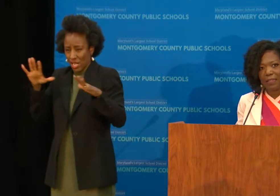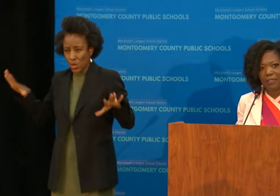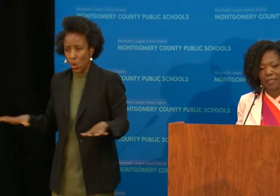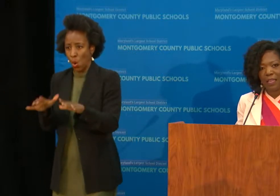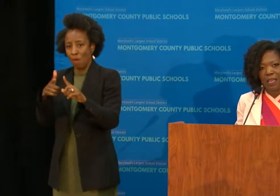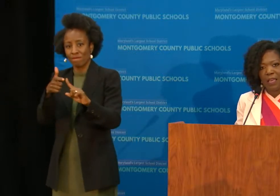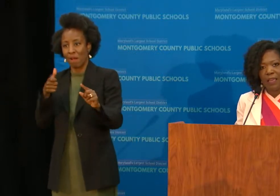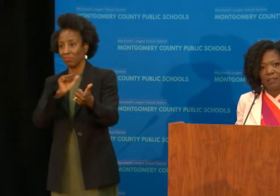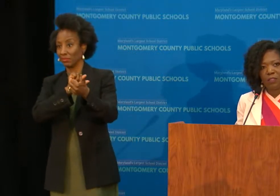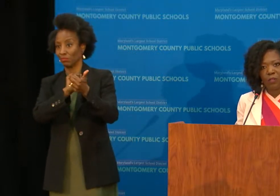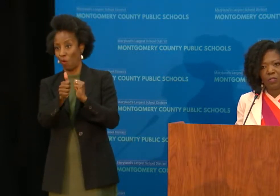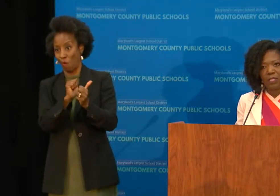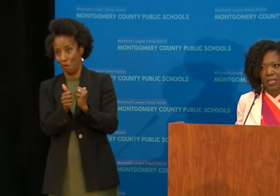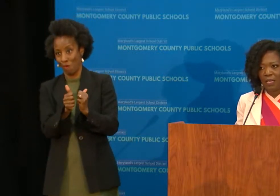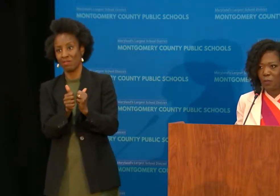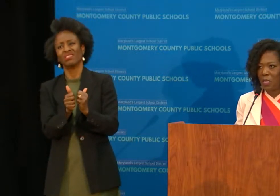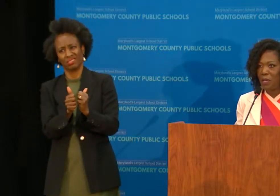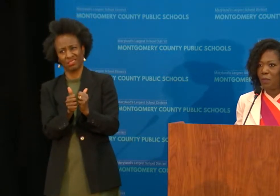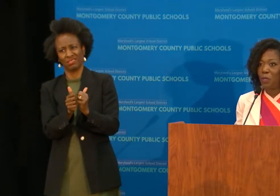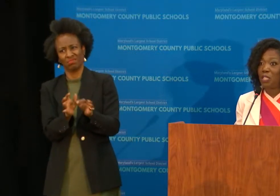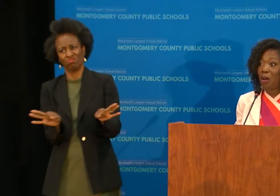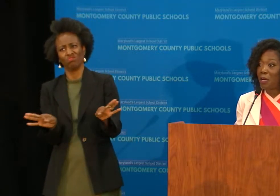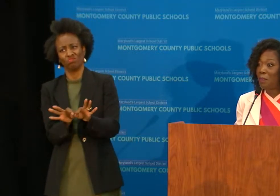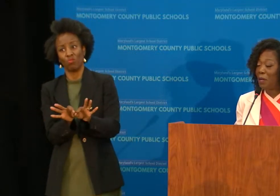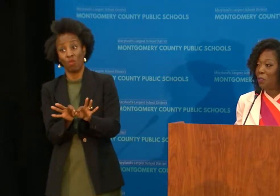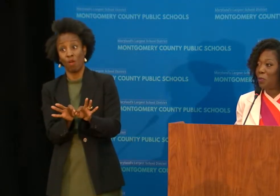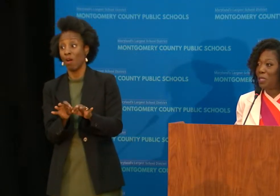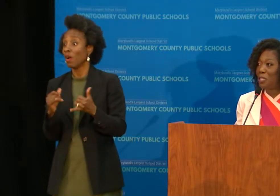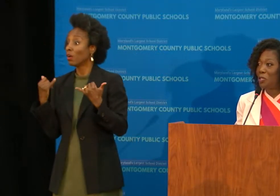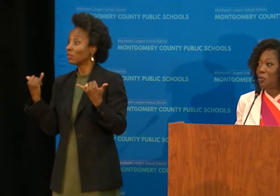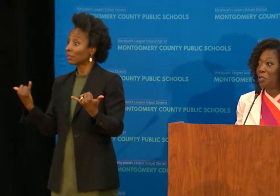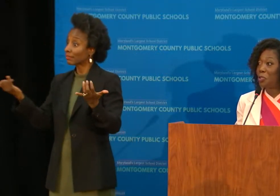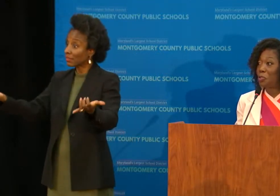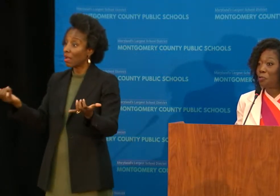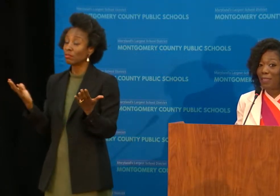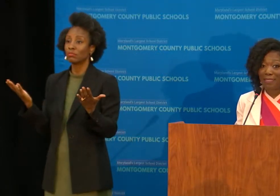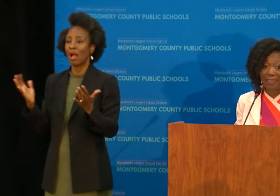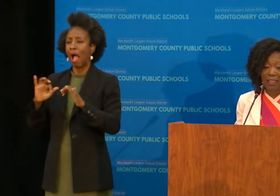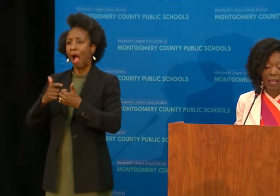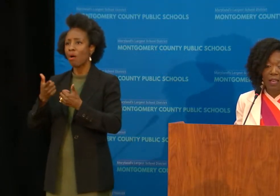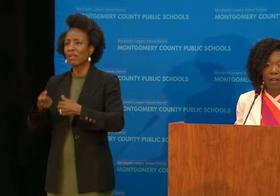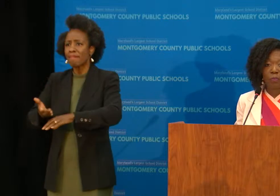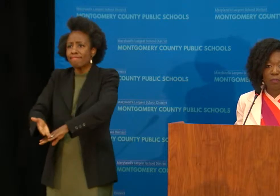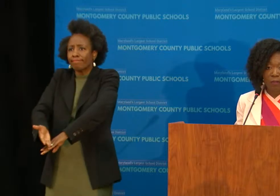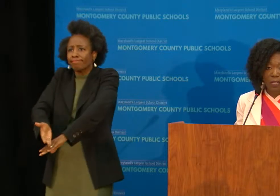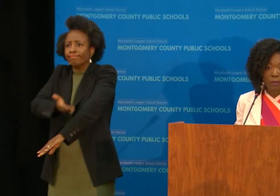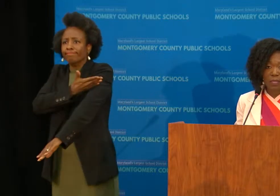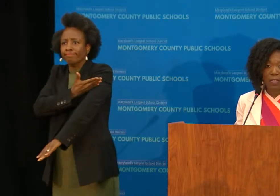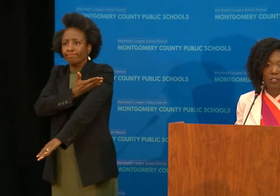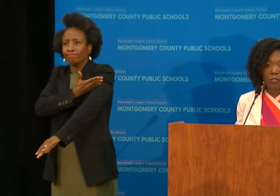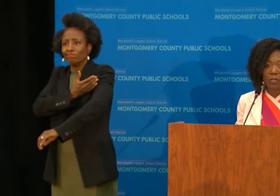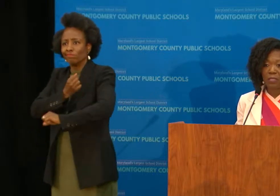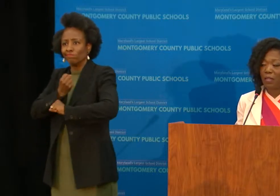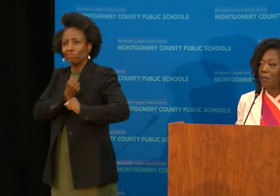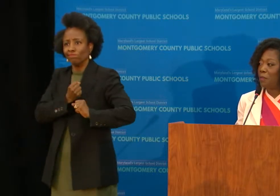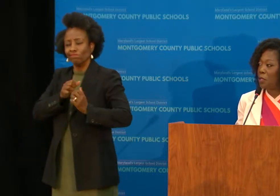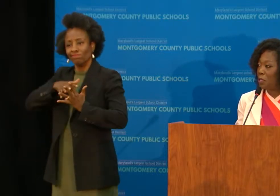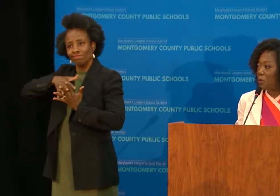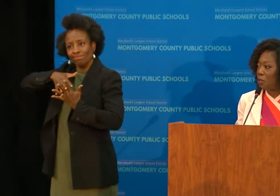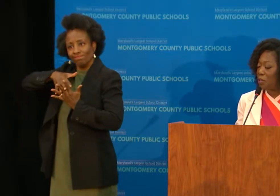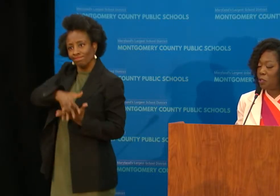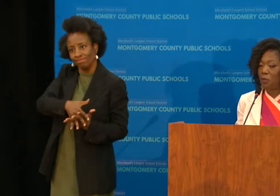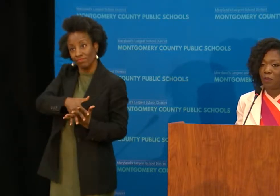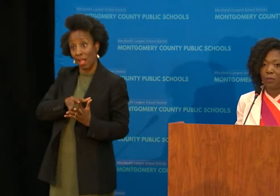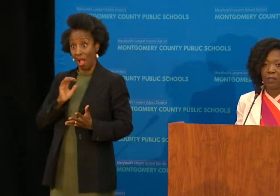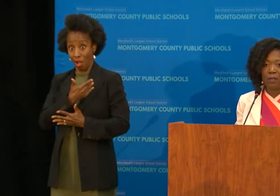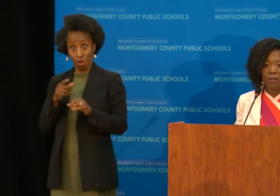from athletics. And so today, as we come and we talk about what we need to do to strengthen our programs, our students, and our